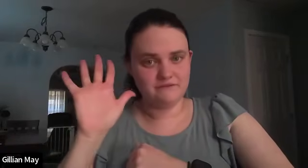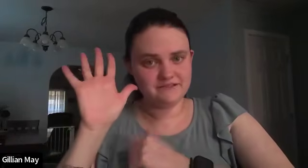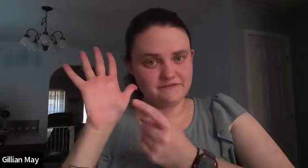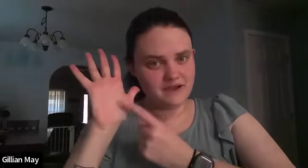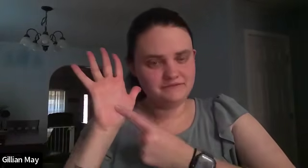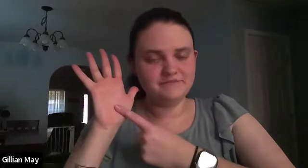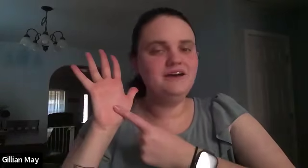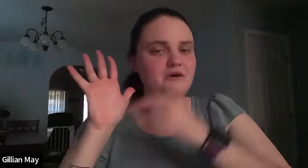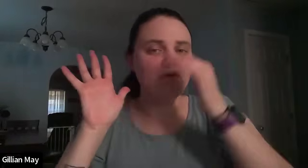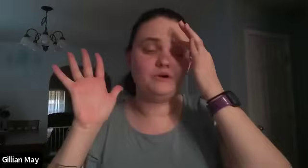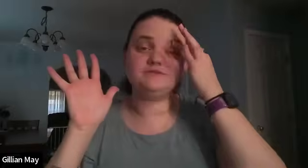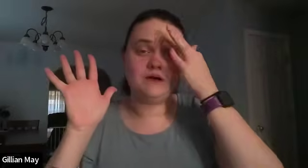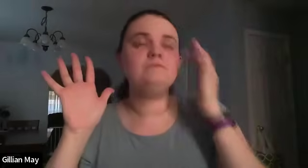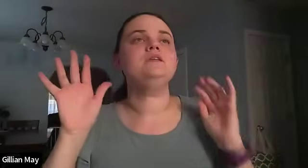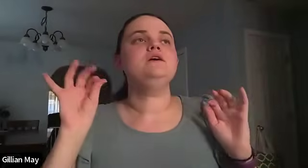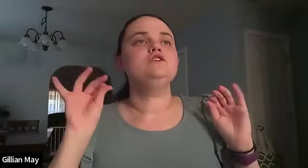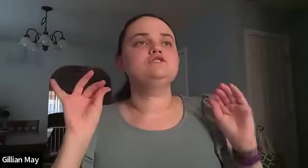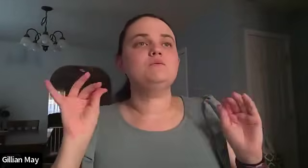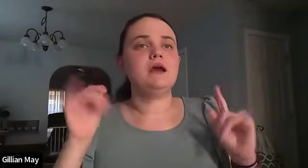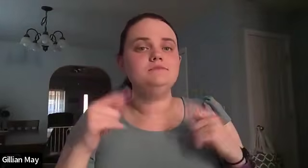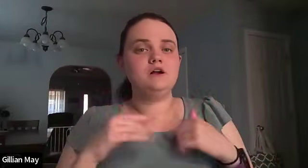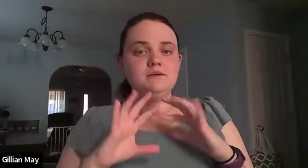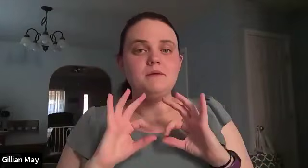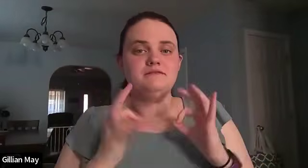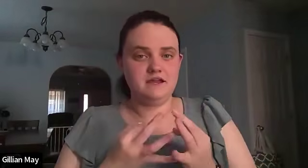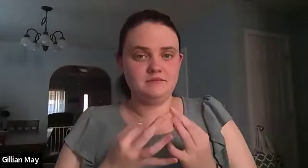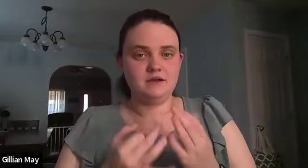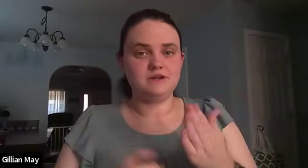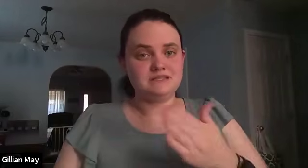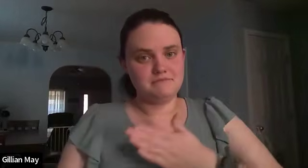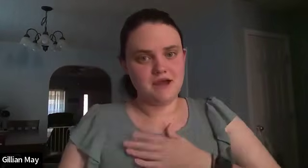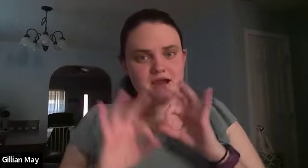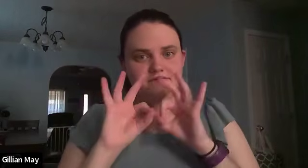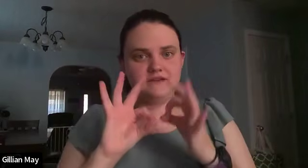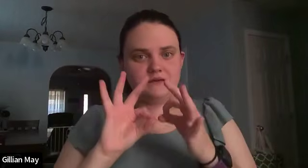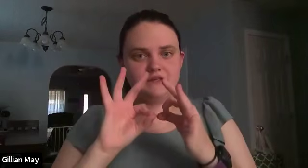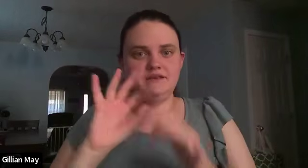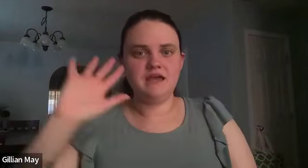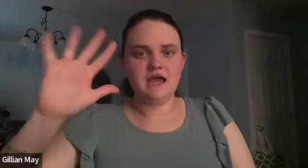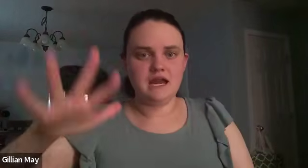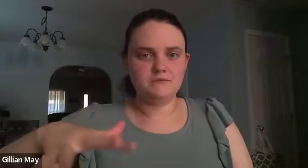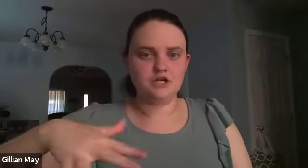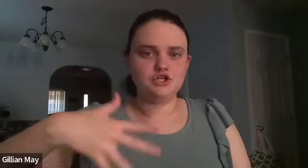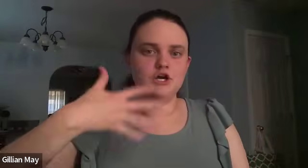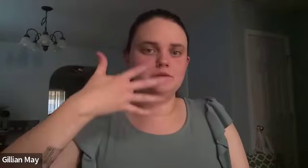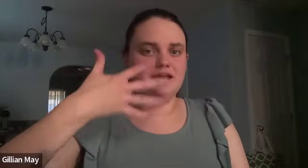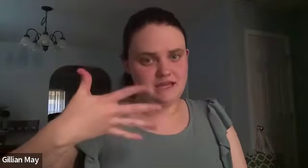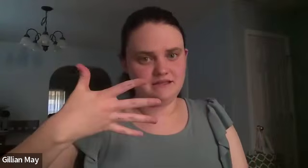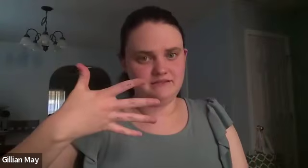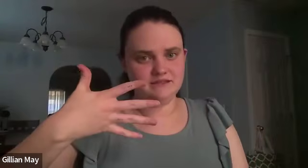perfect 5. It works well. So when I'm talking about my family, I'm going to say my family, and I'm going to turn my hand like